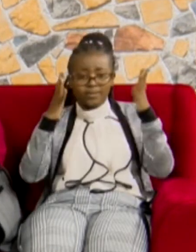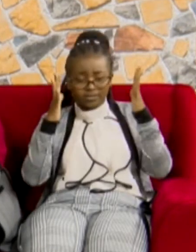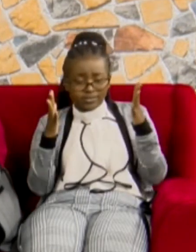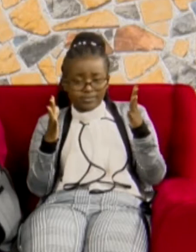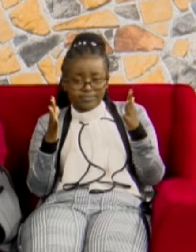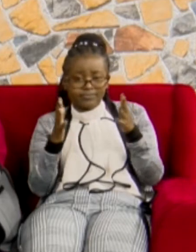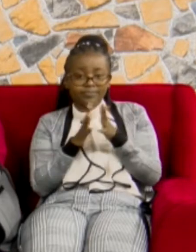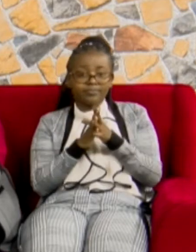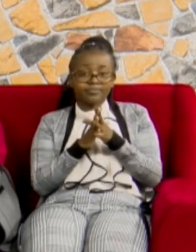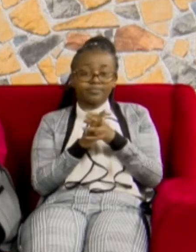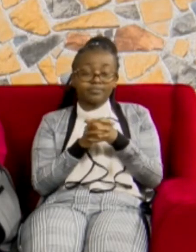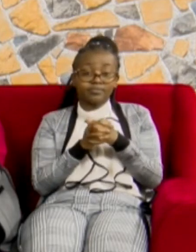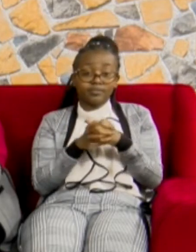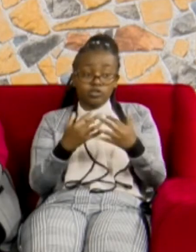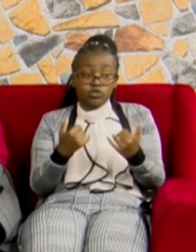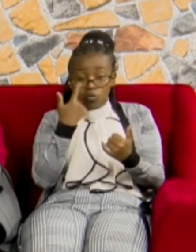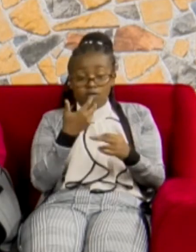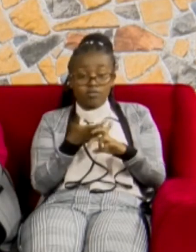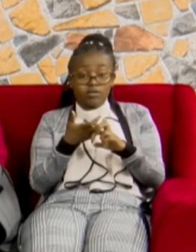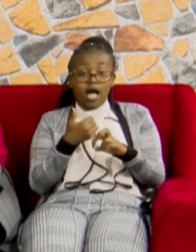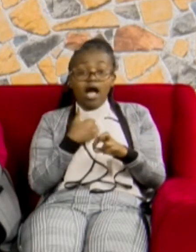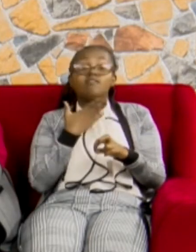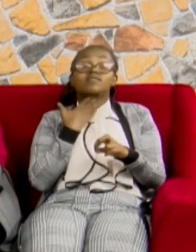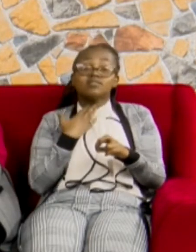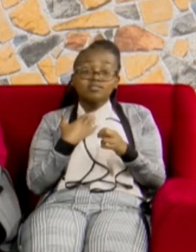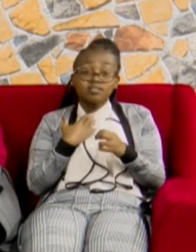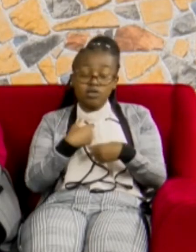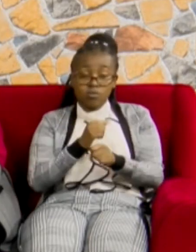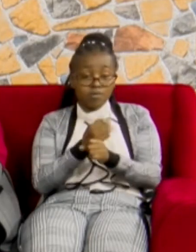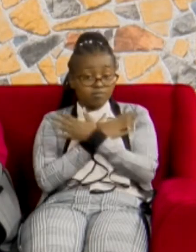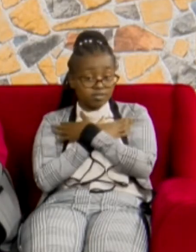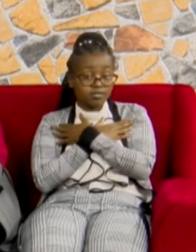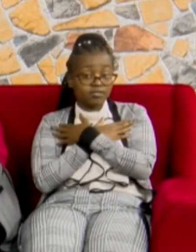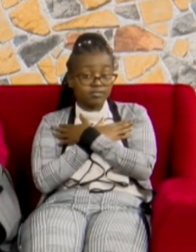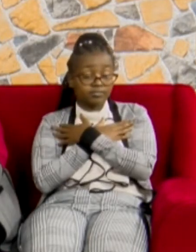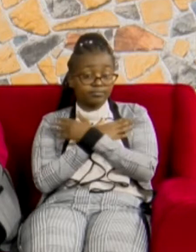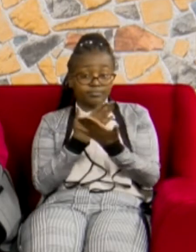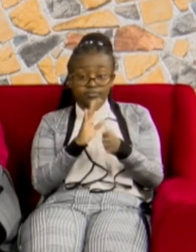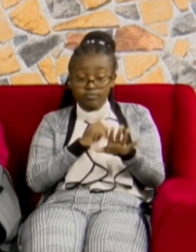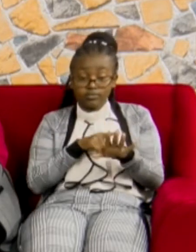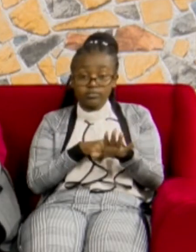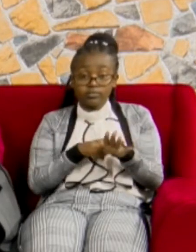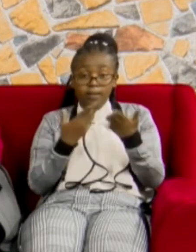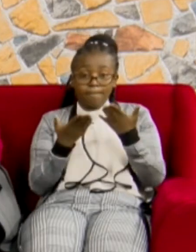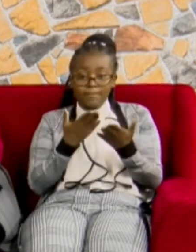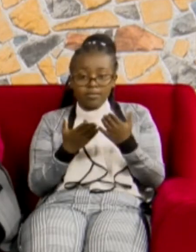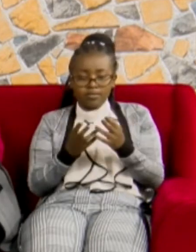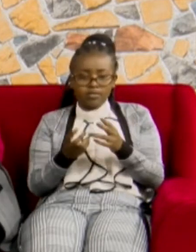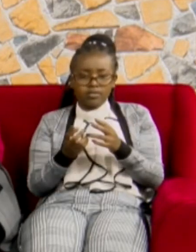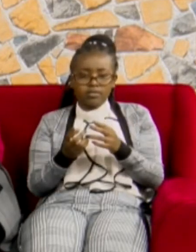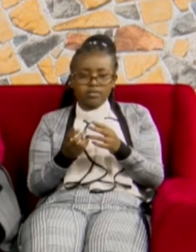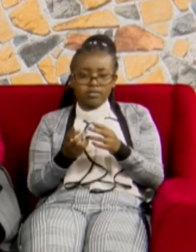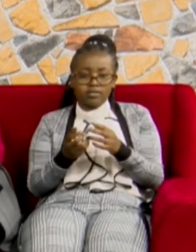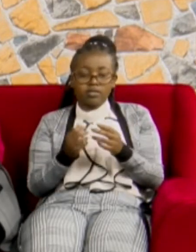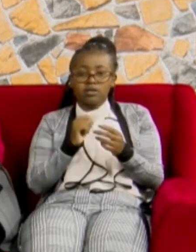parties. And so children with autism have the desire to make friends. However, sometimes maybe their approach is